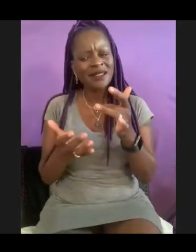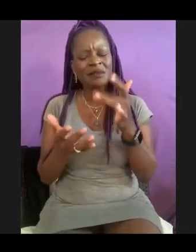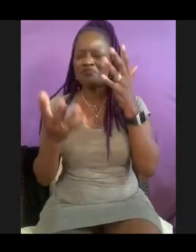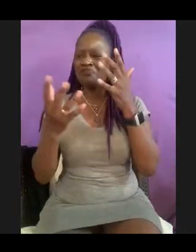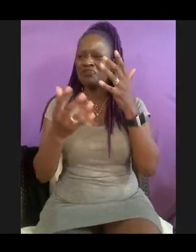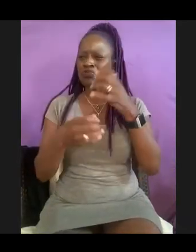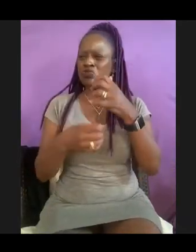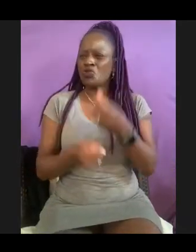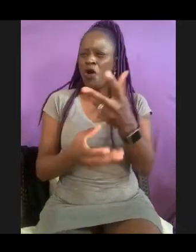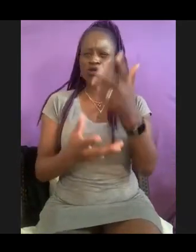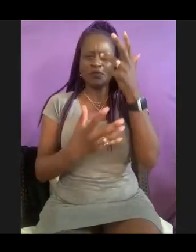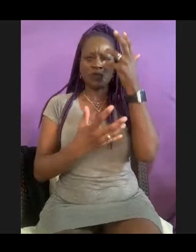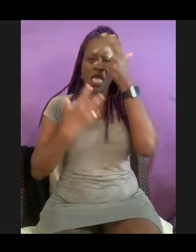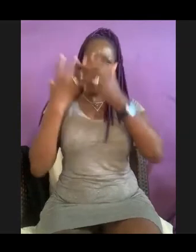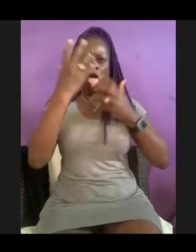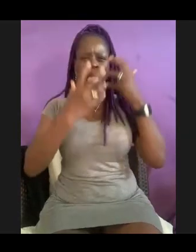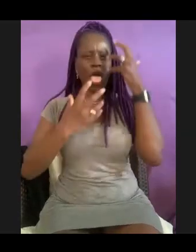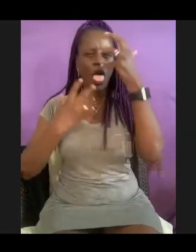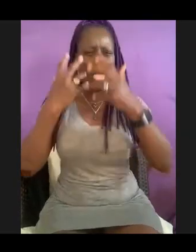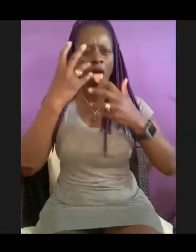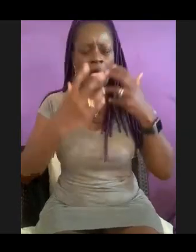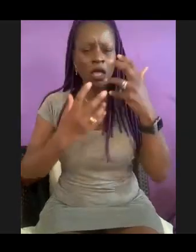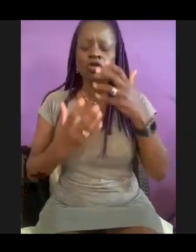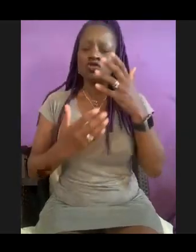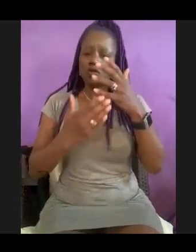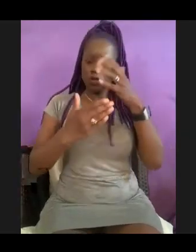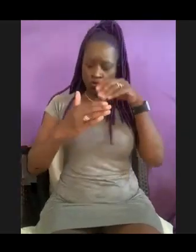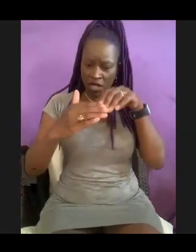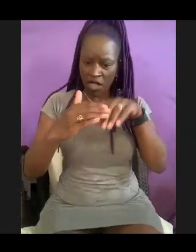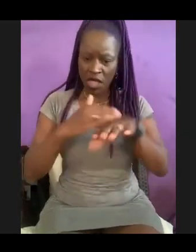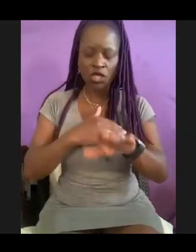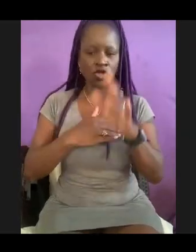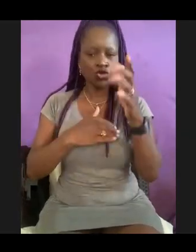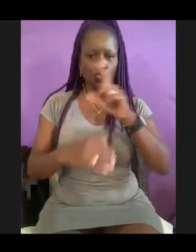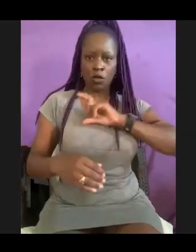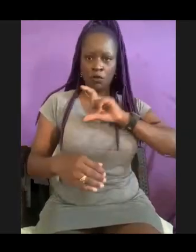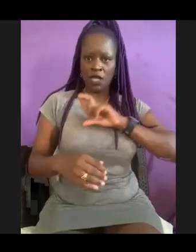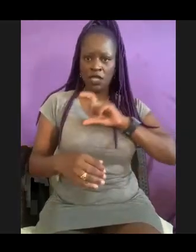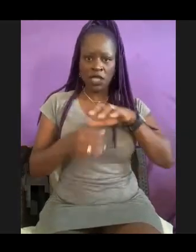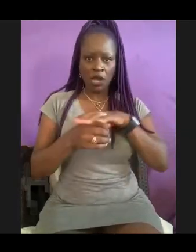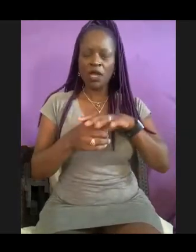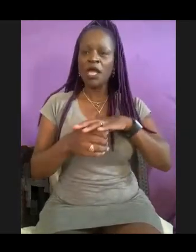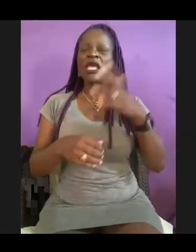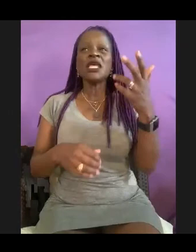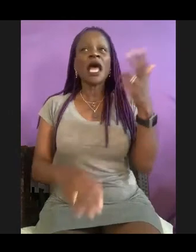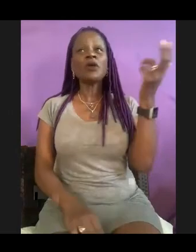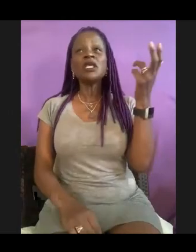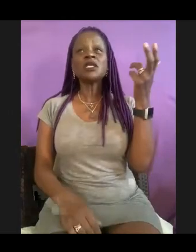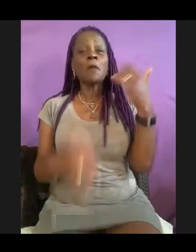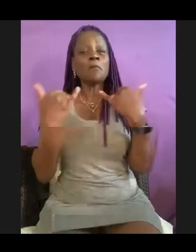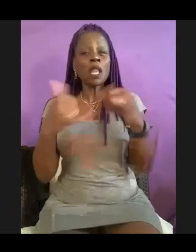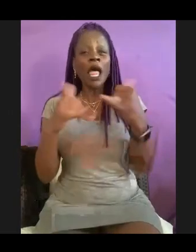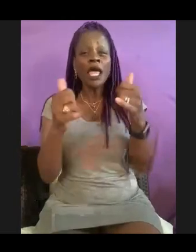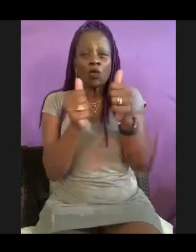entering the police station, he waved a toy gun, which he had to protect